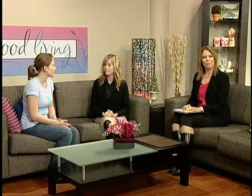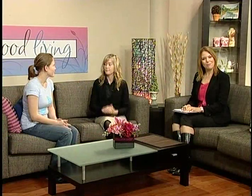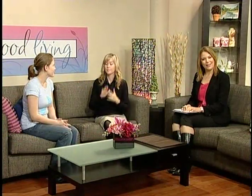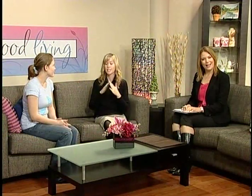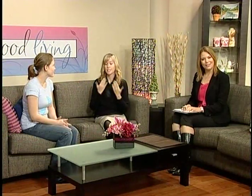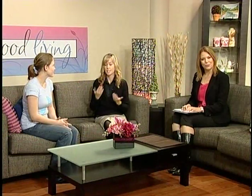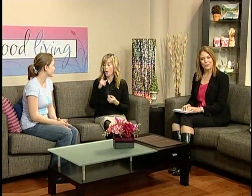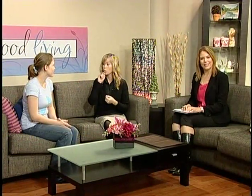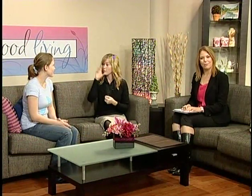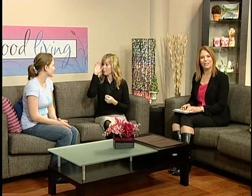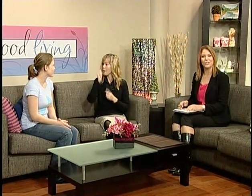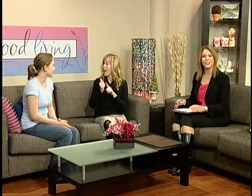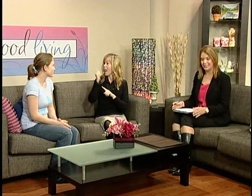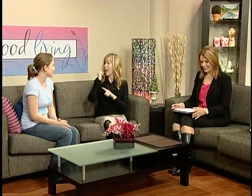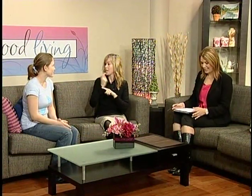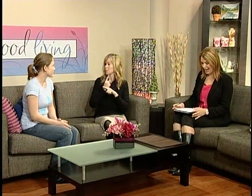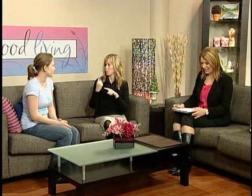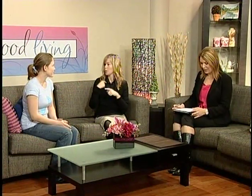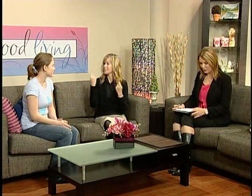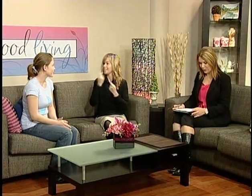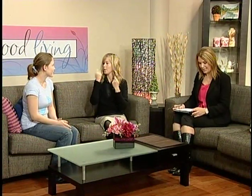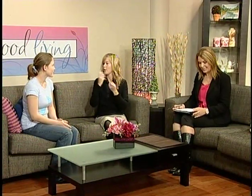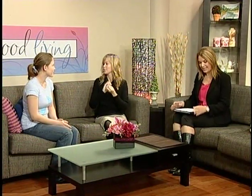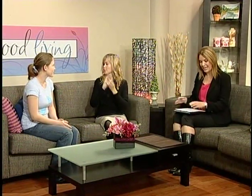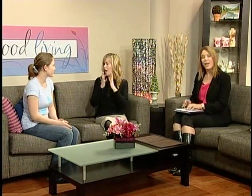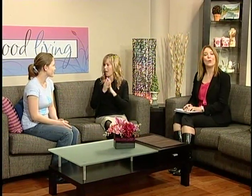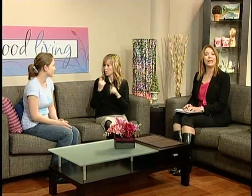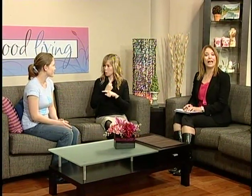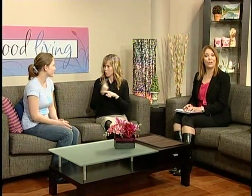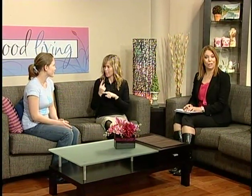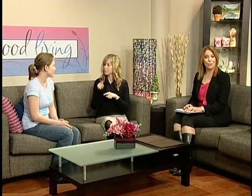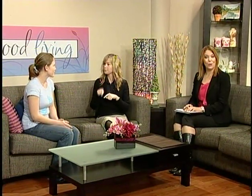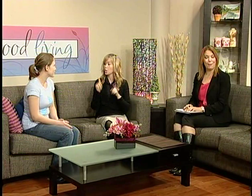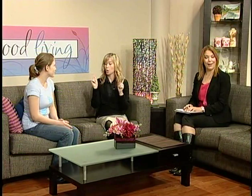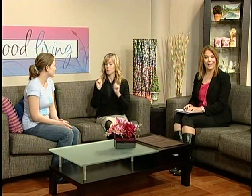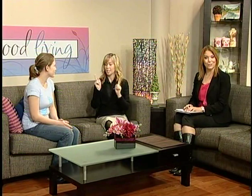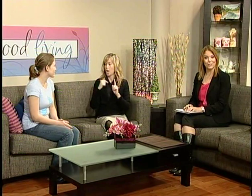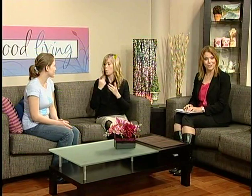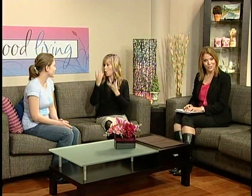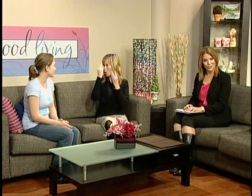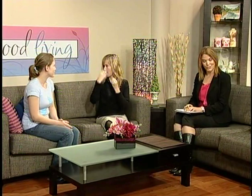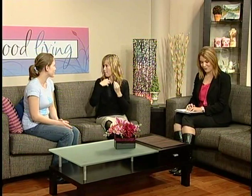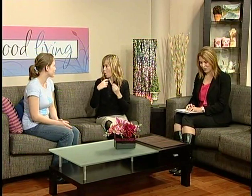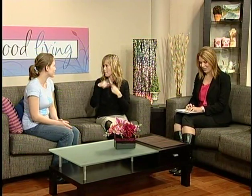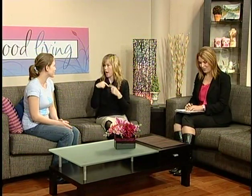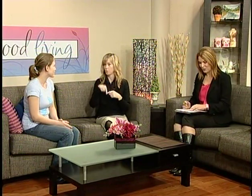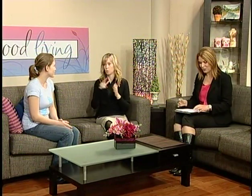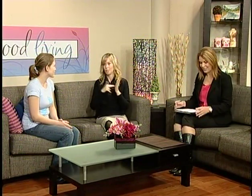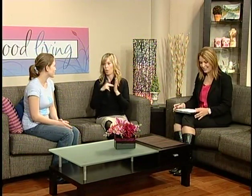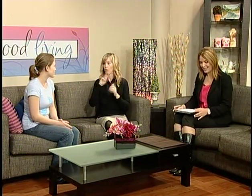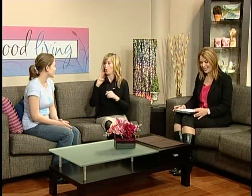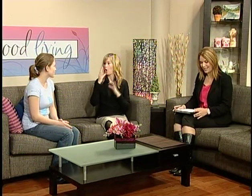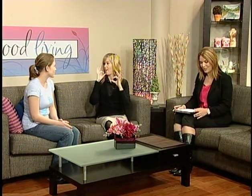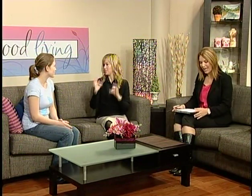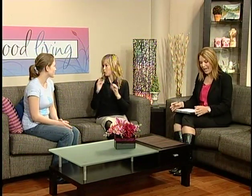Now, you'll remember that last week we celebrated New Zealand Sign Language Week, and today we are learning more about our country's third official language, New